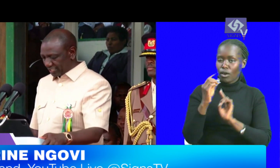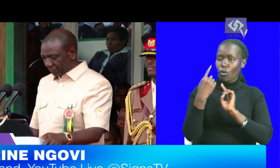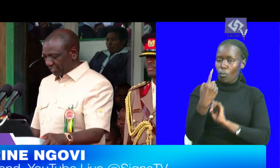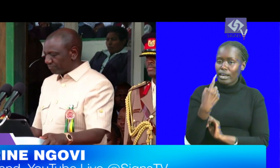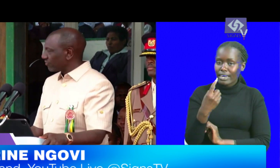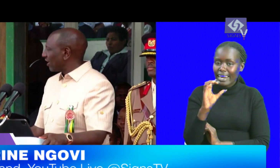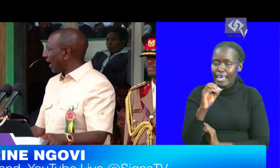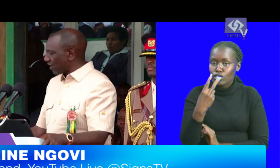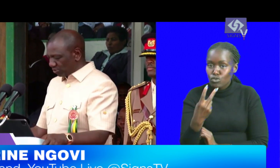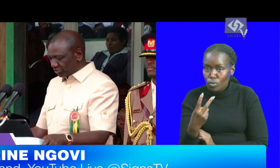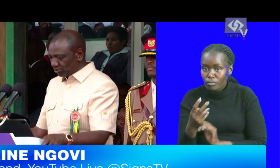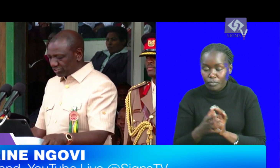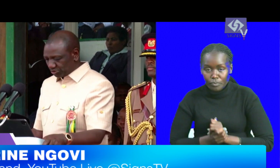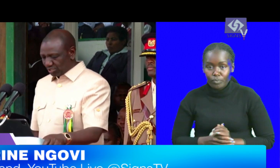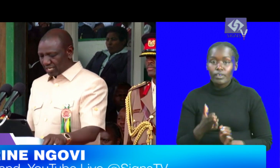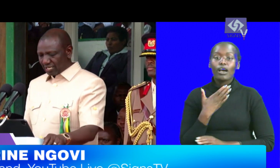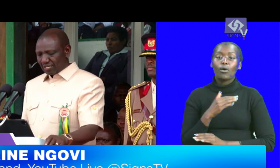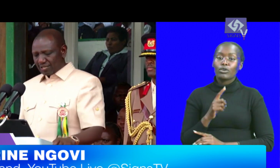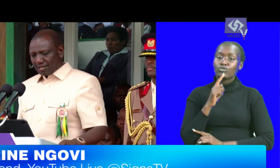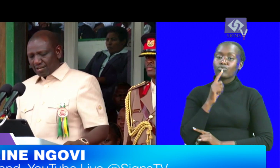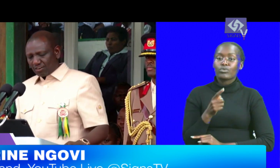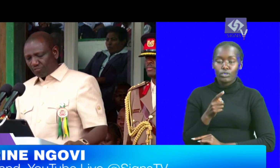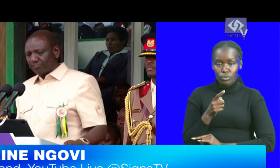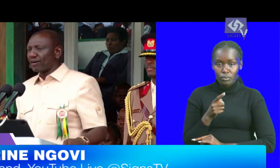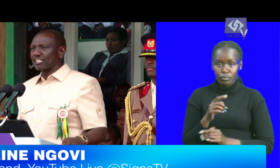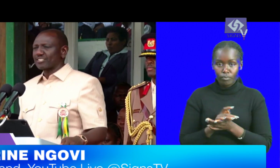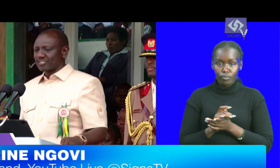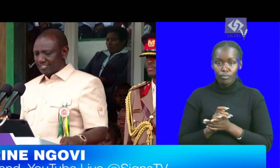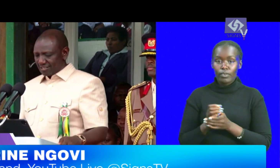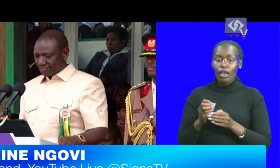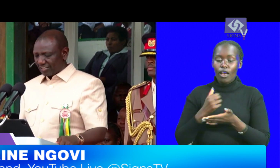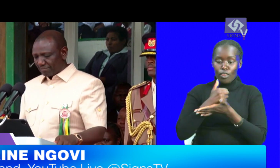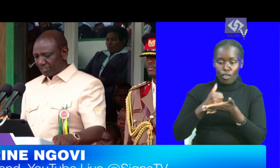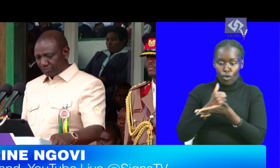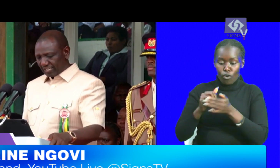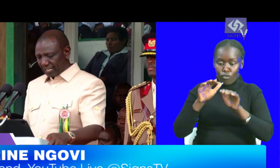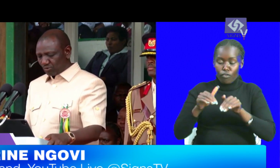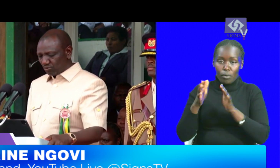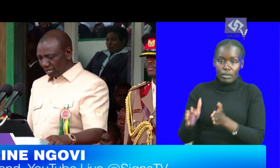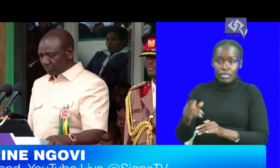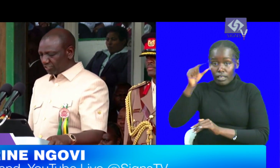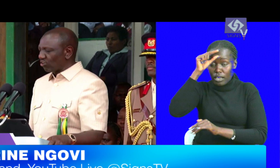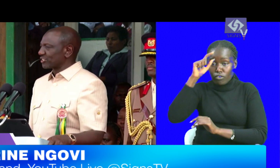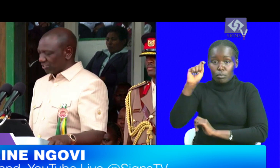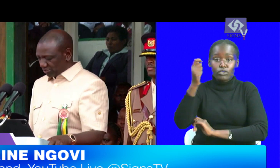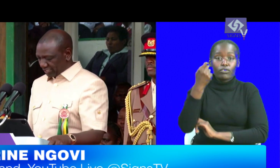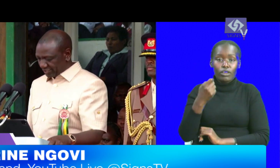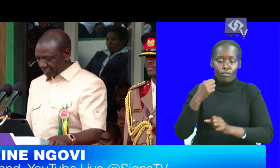2027. I want to assure coffee farmers that the government of Kenya will work with all stakeholders